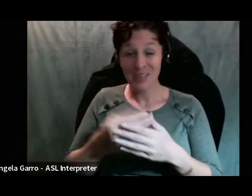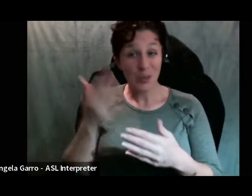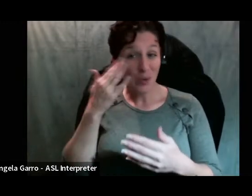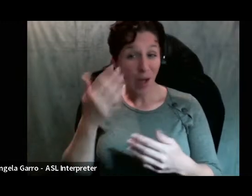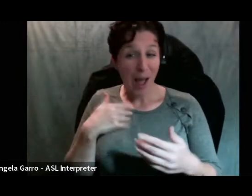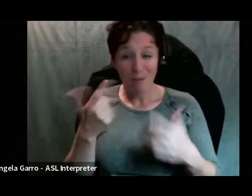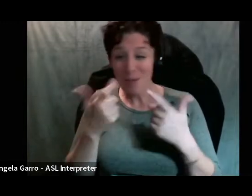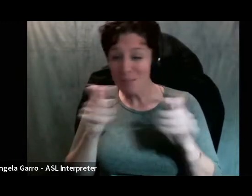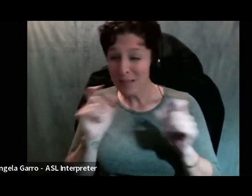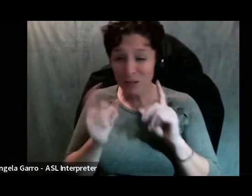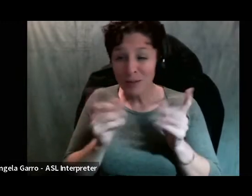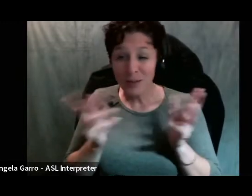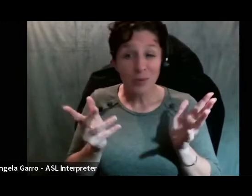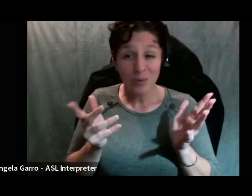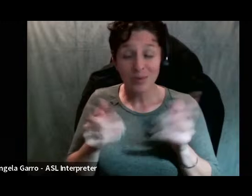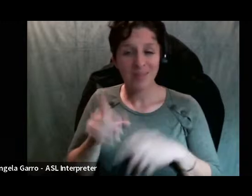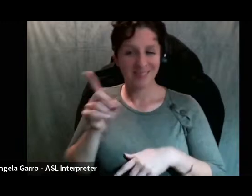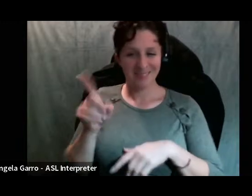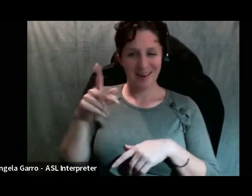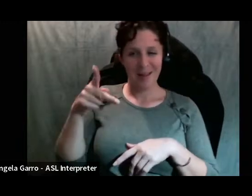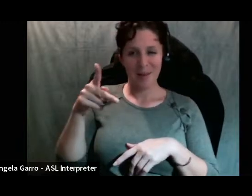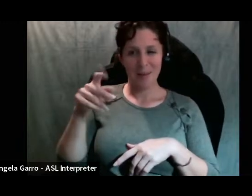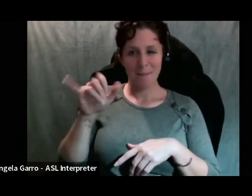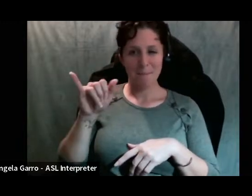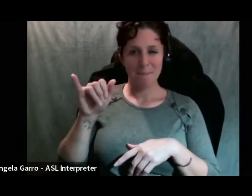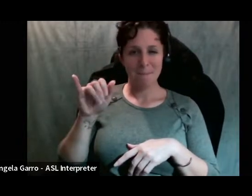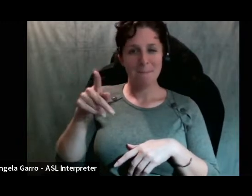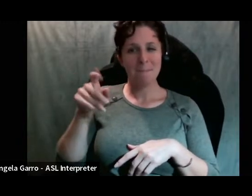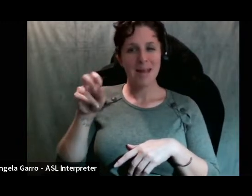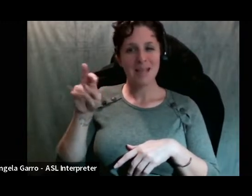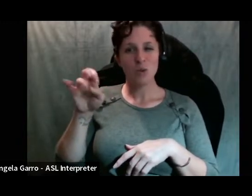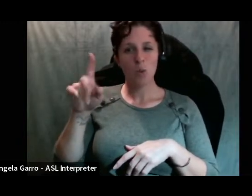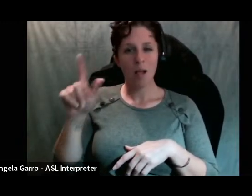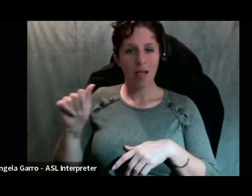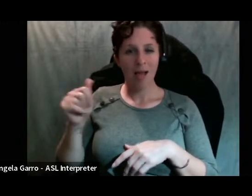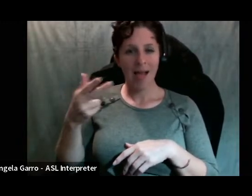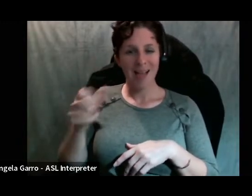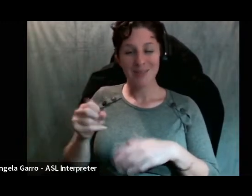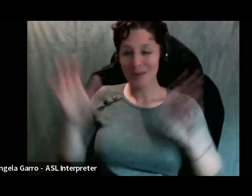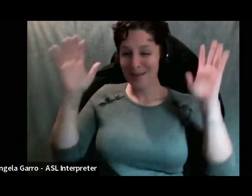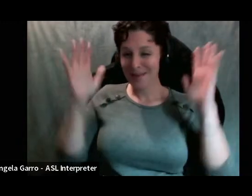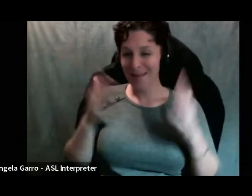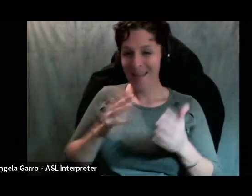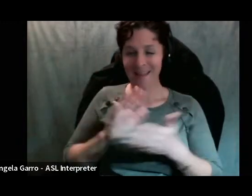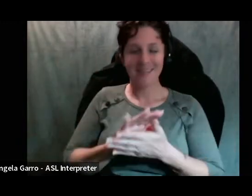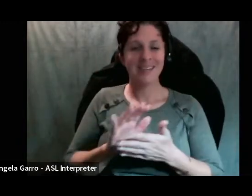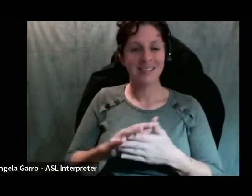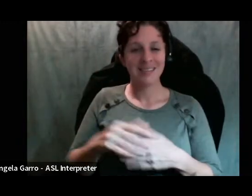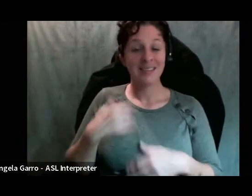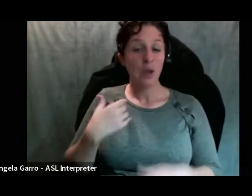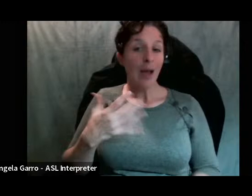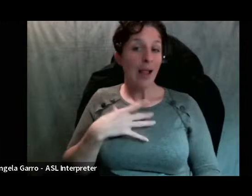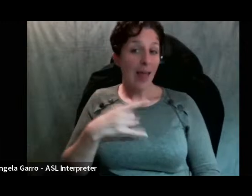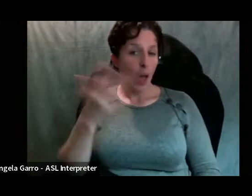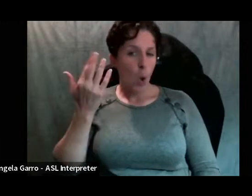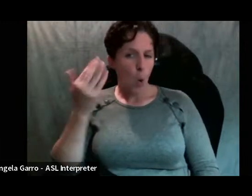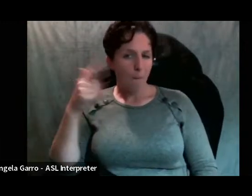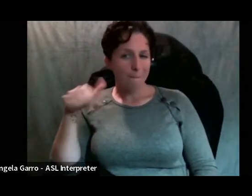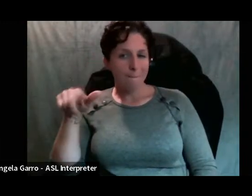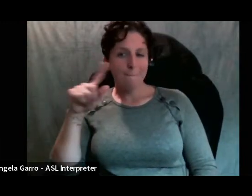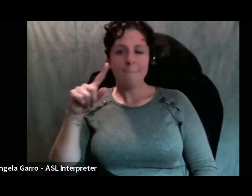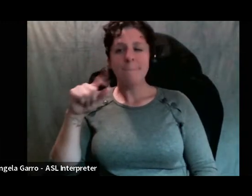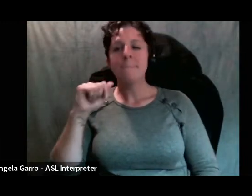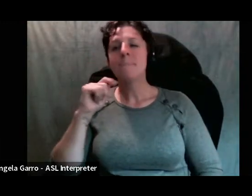contributors? Peninsula High School. Yes. So I would like to hope that the other Interesting. schools might feel a